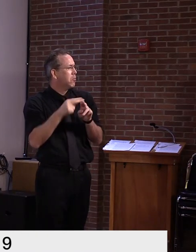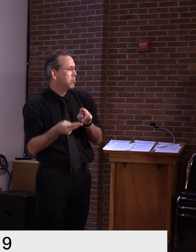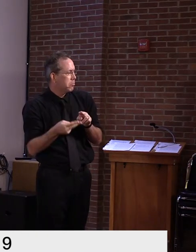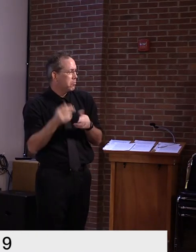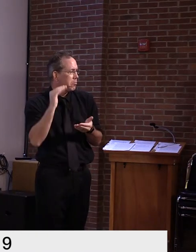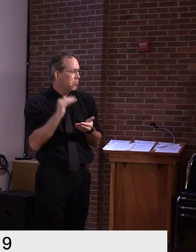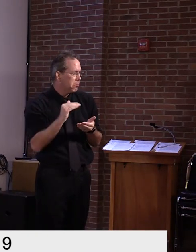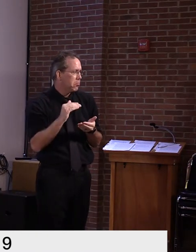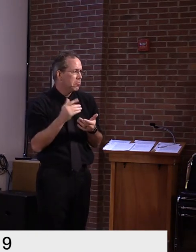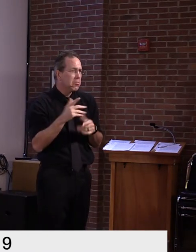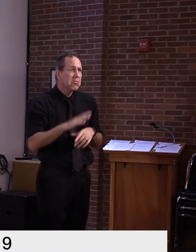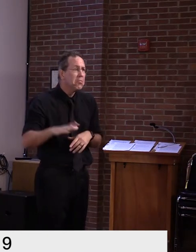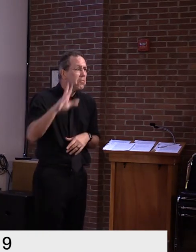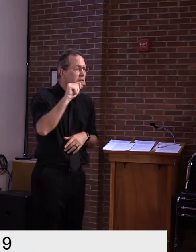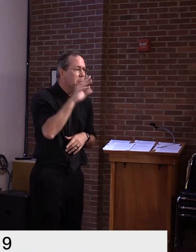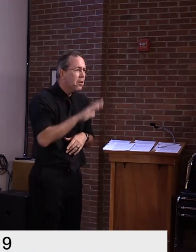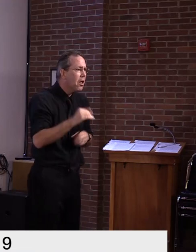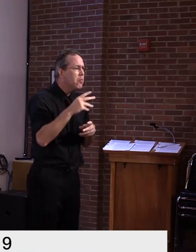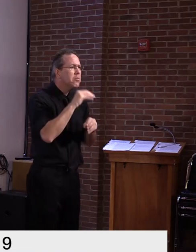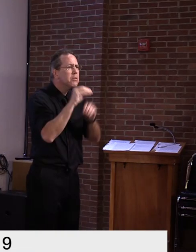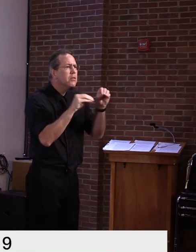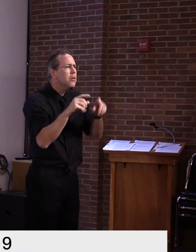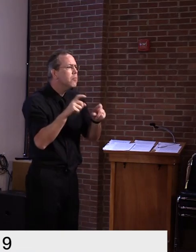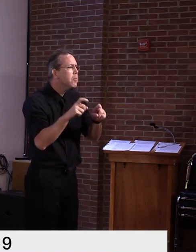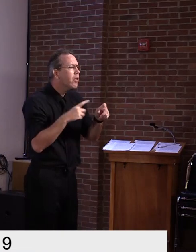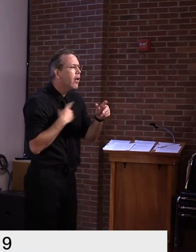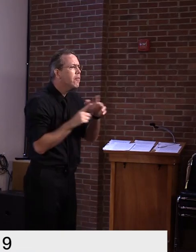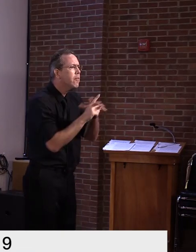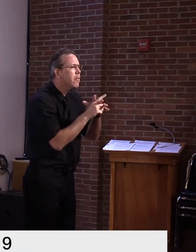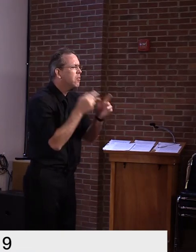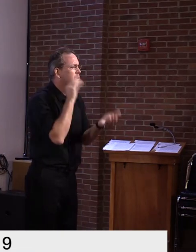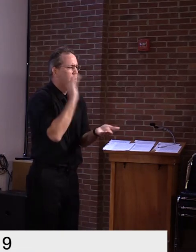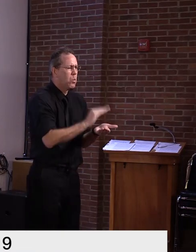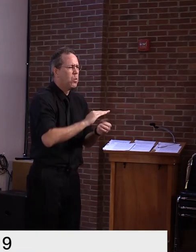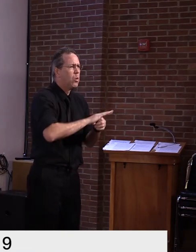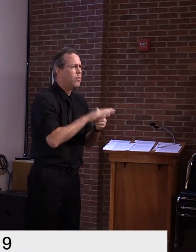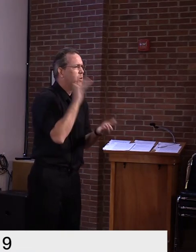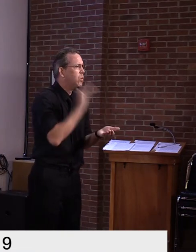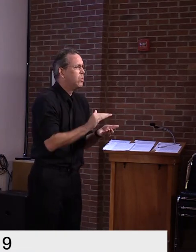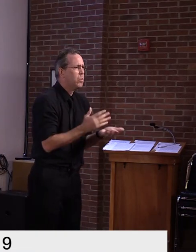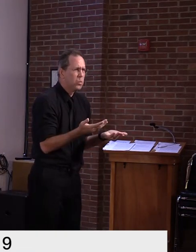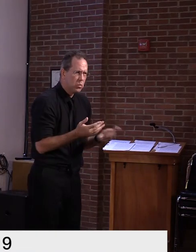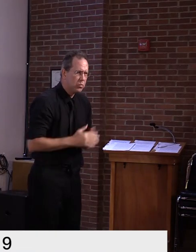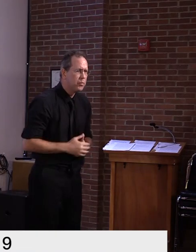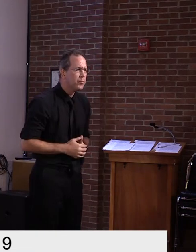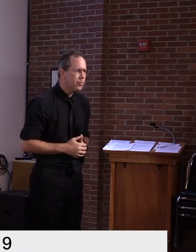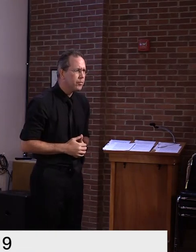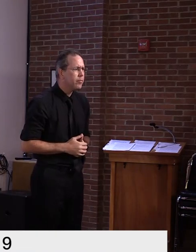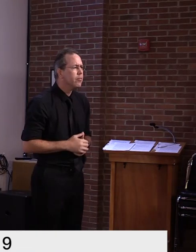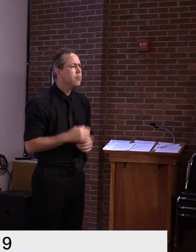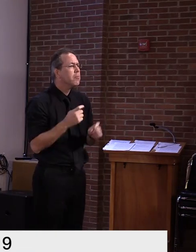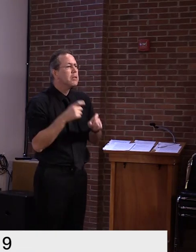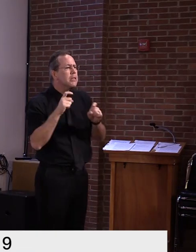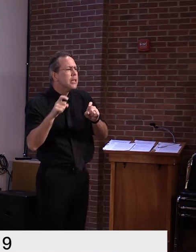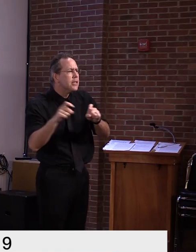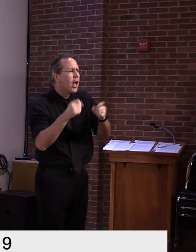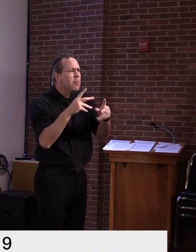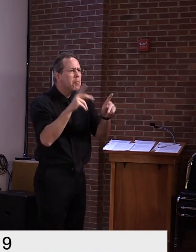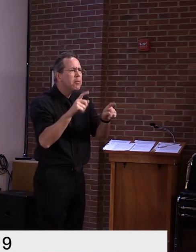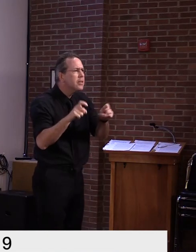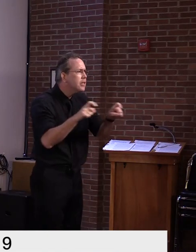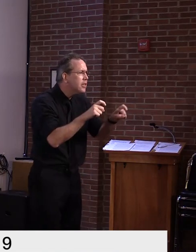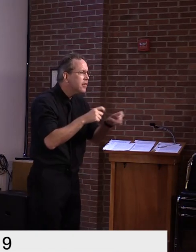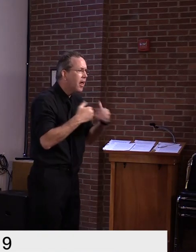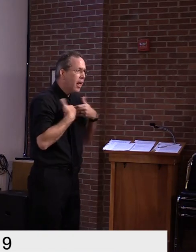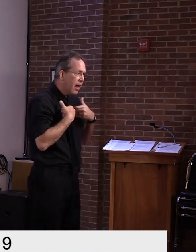since the start of the pandemic, also maintaining the lowest infection rate for the last 7 days across the country